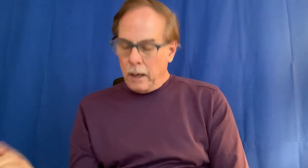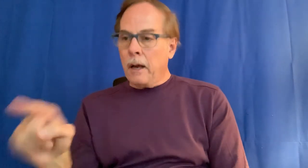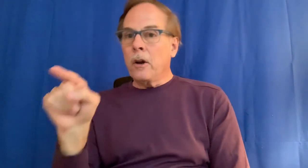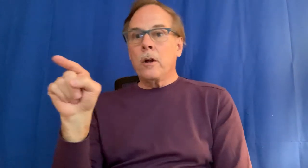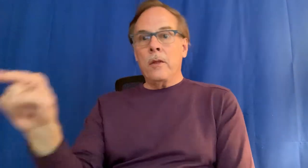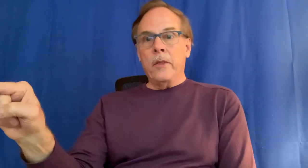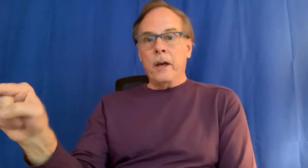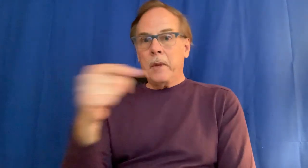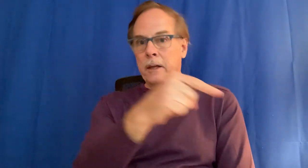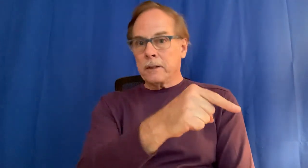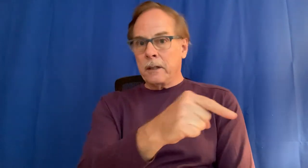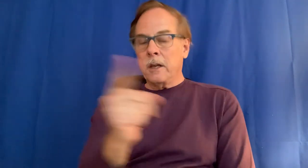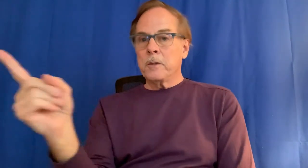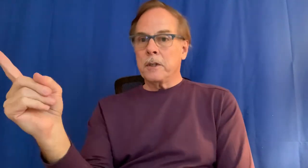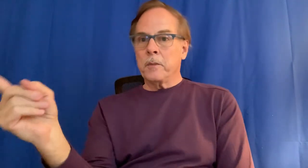And them asking them something.